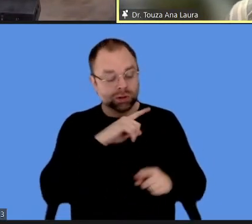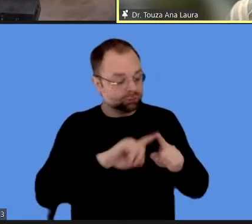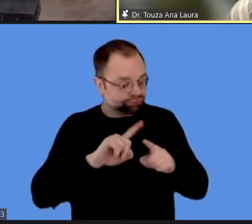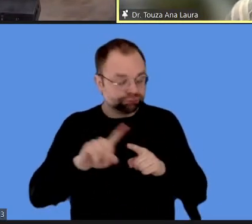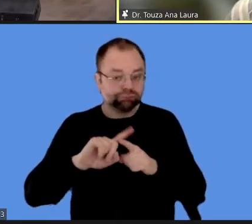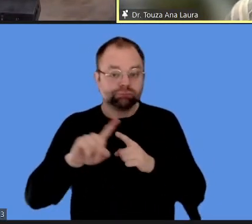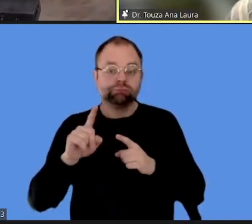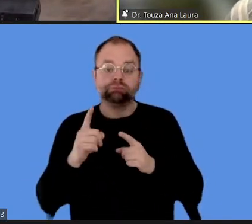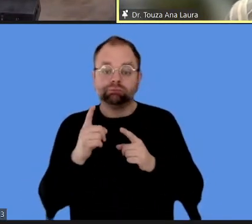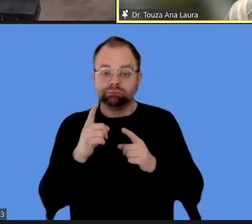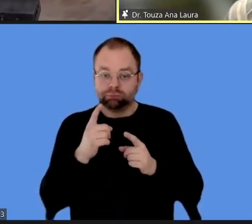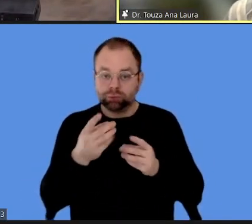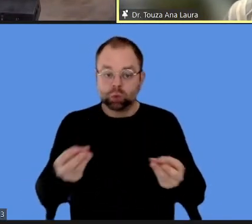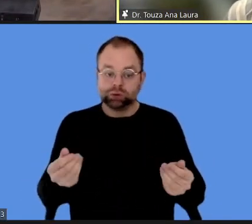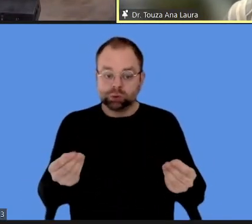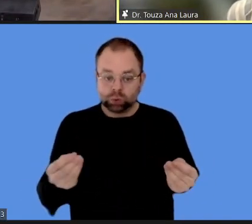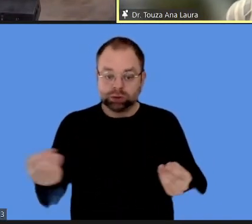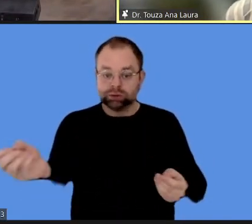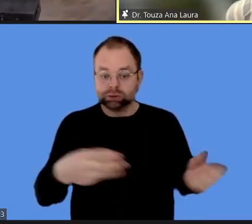years,